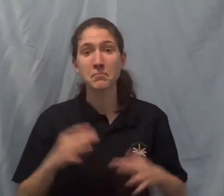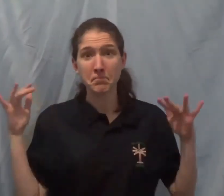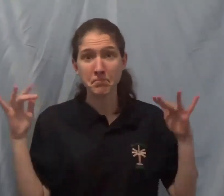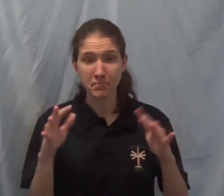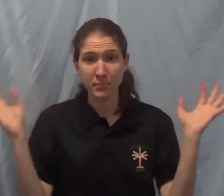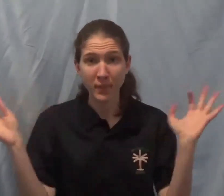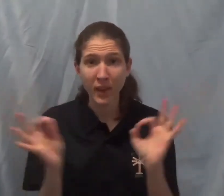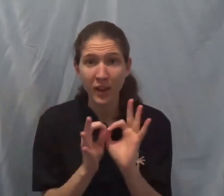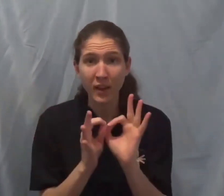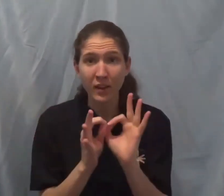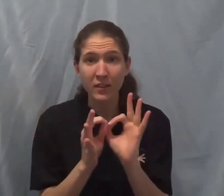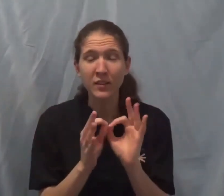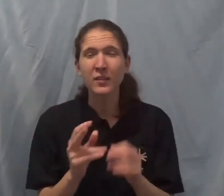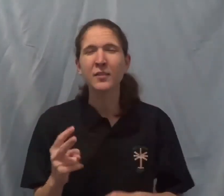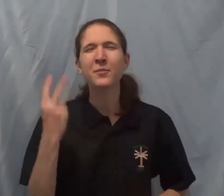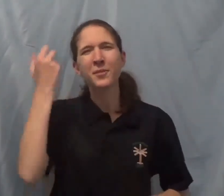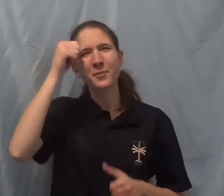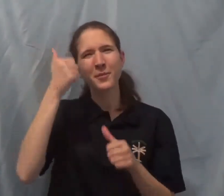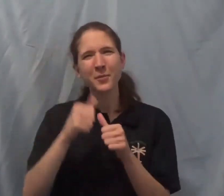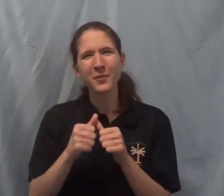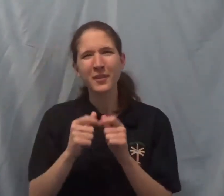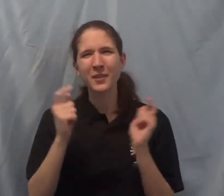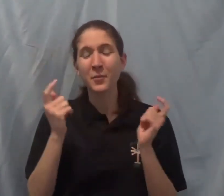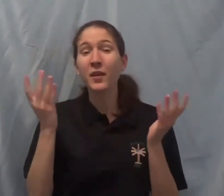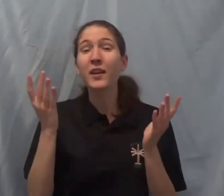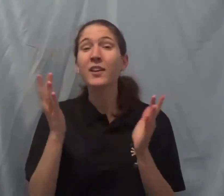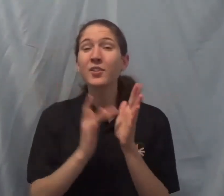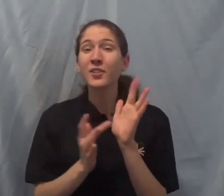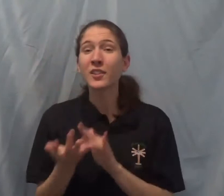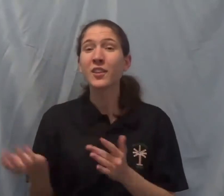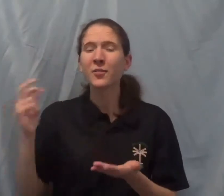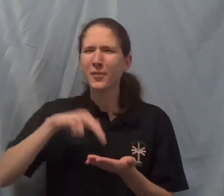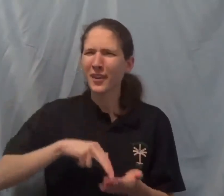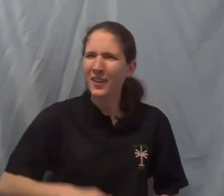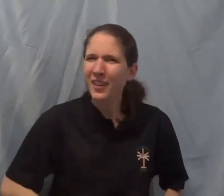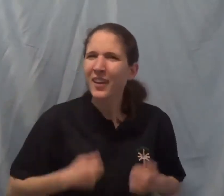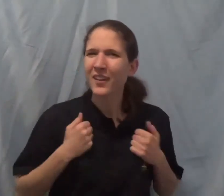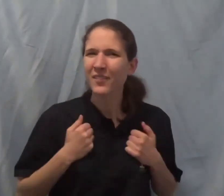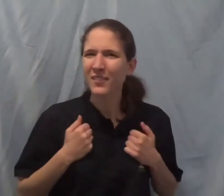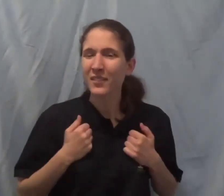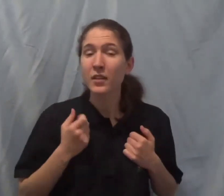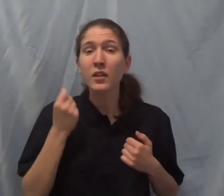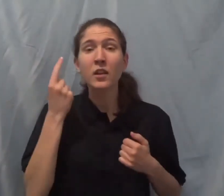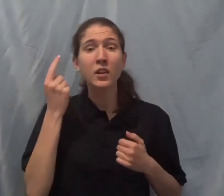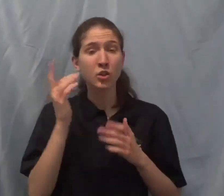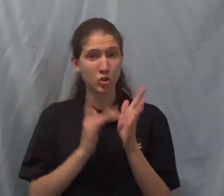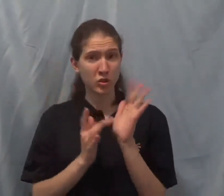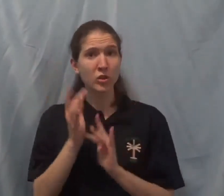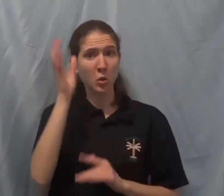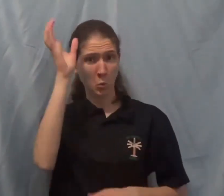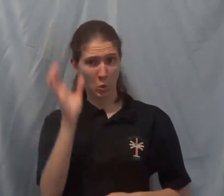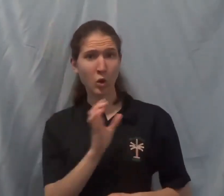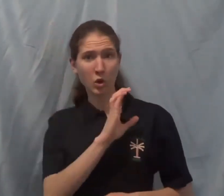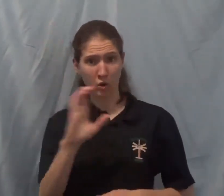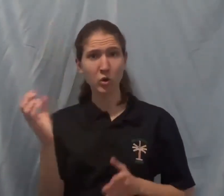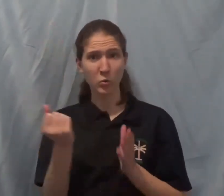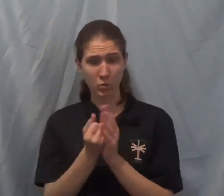the representation of Jesus' redemptive sacrifice on the cross, but the cross